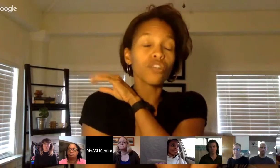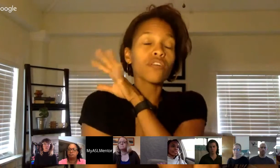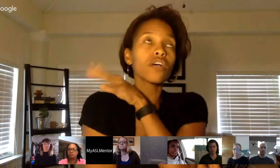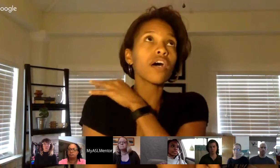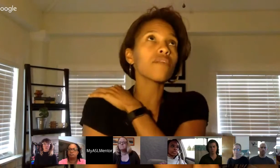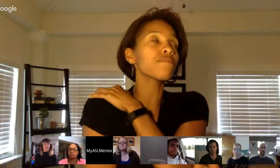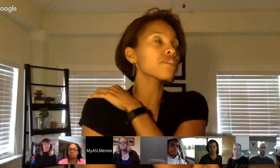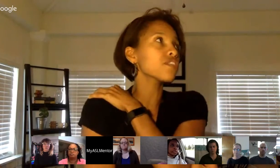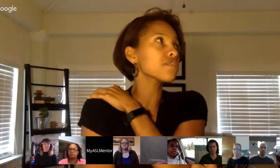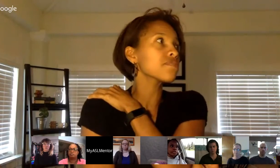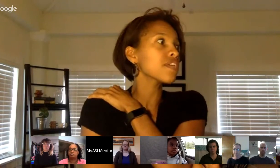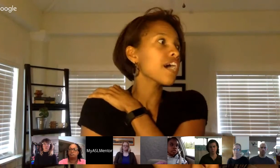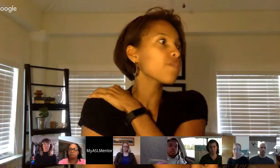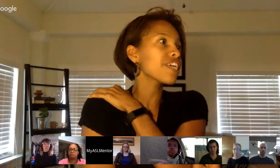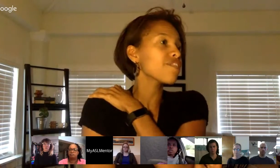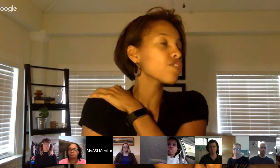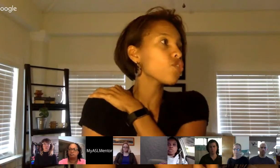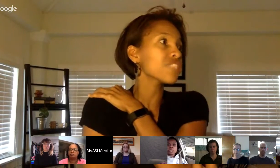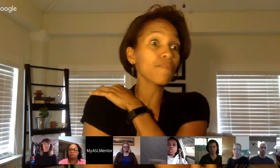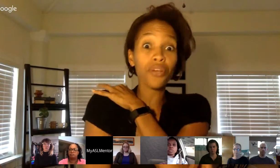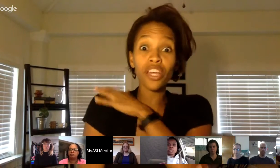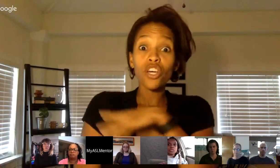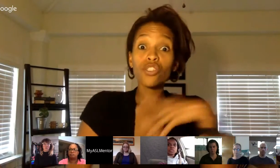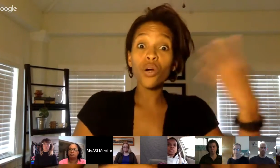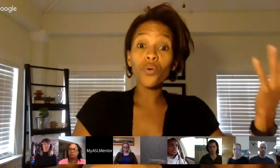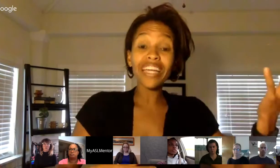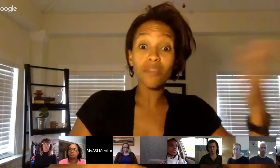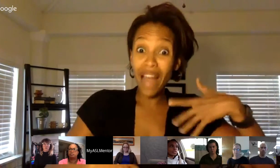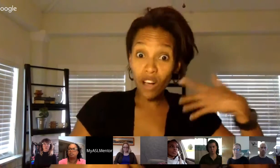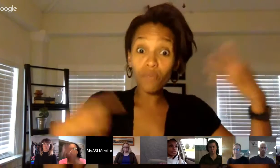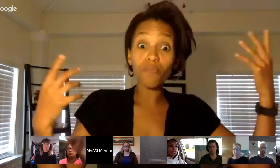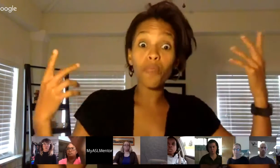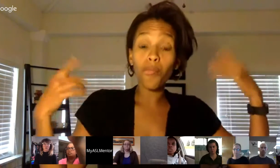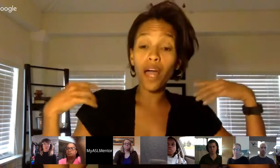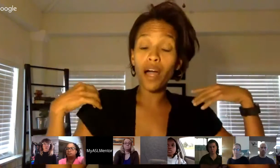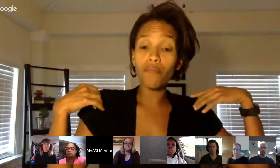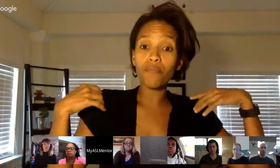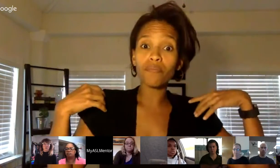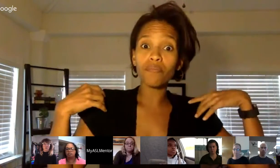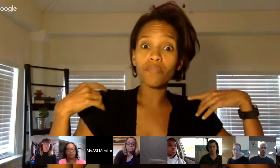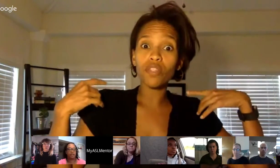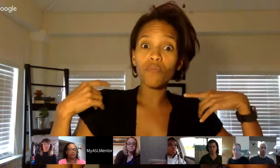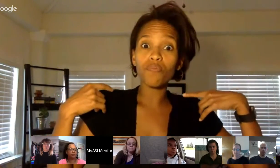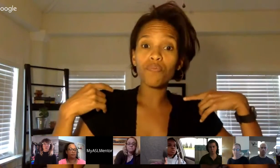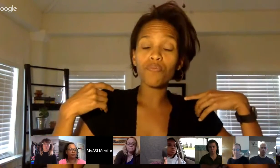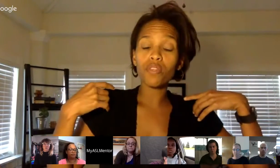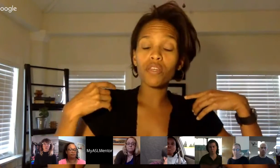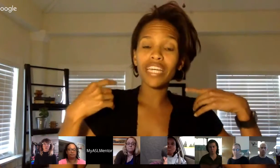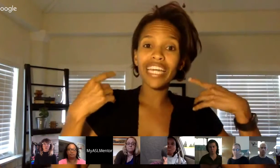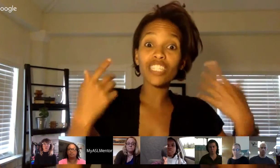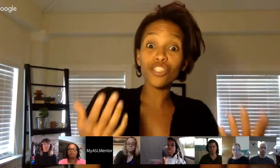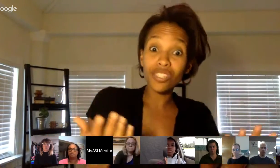discussing, I don't want to give you the whole summary. So it's about